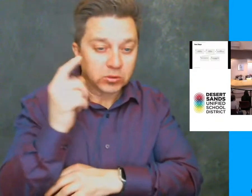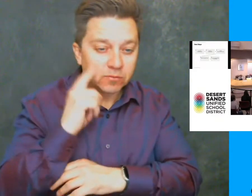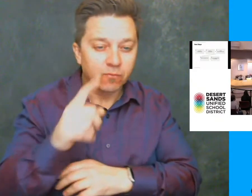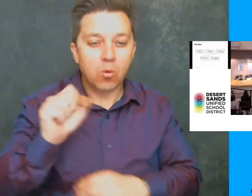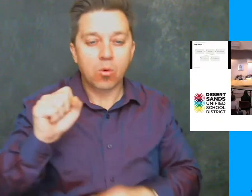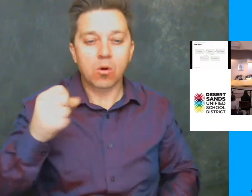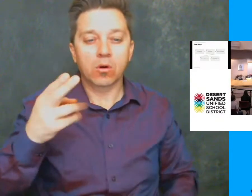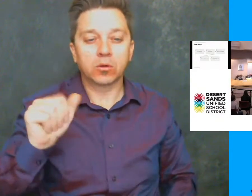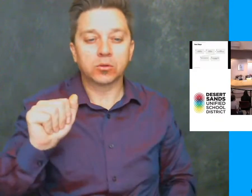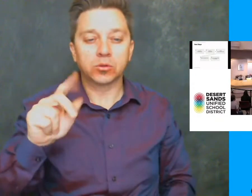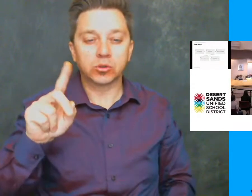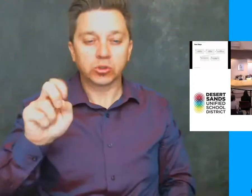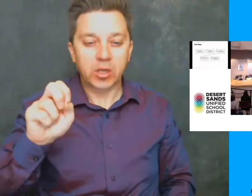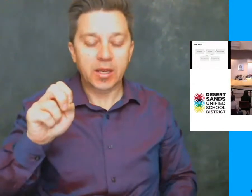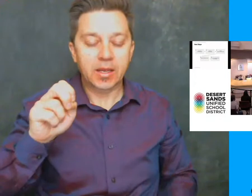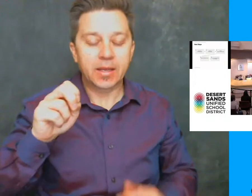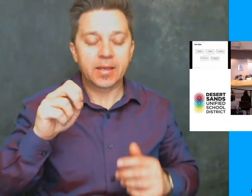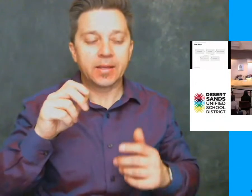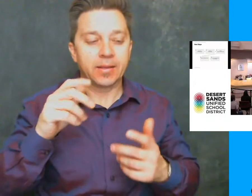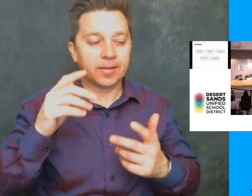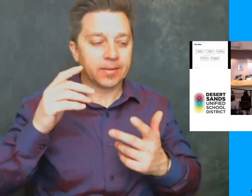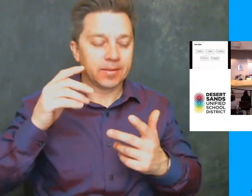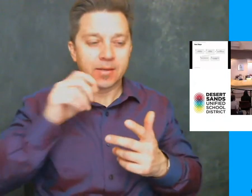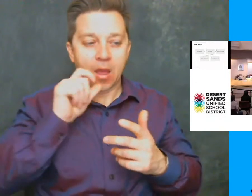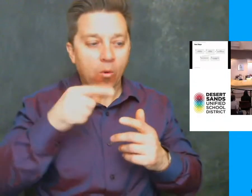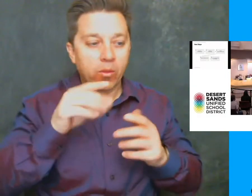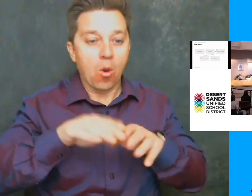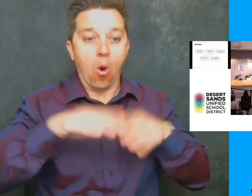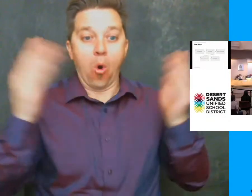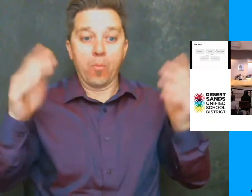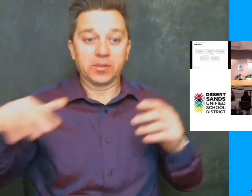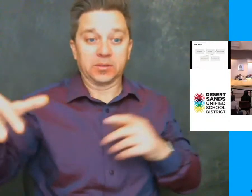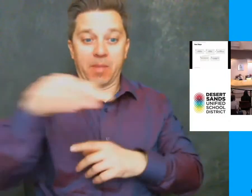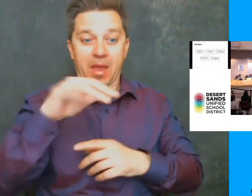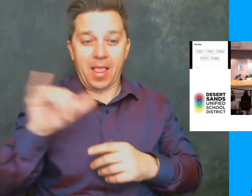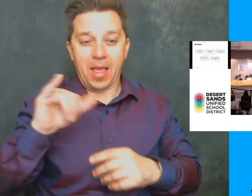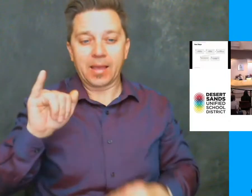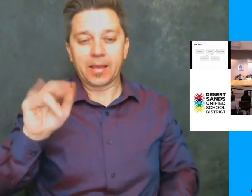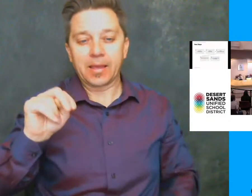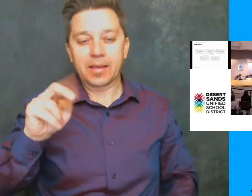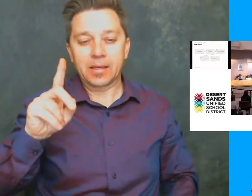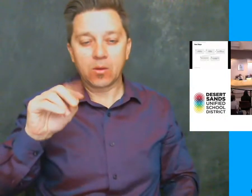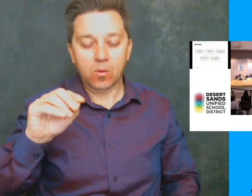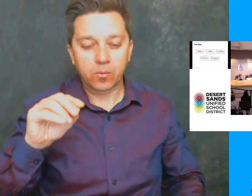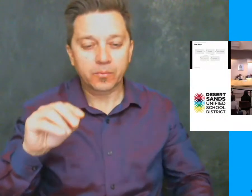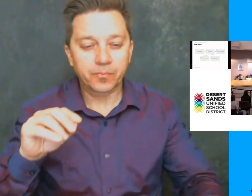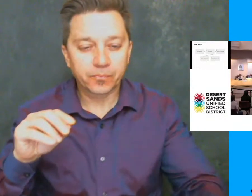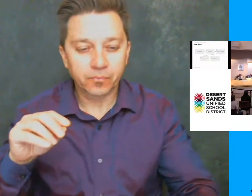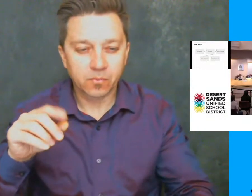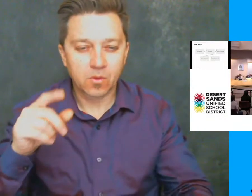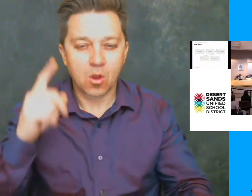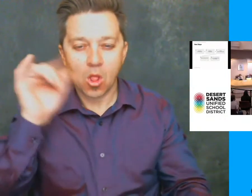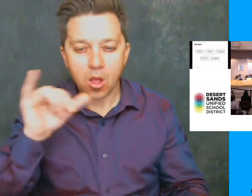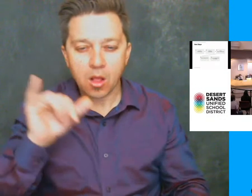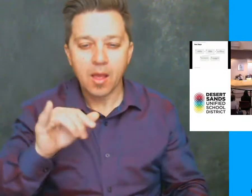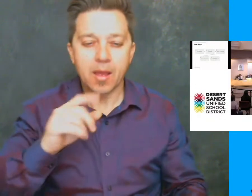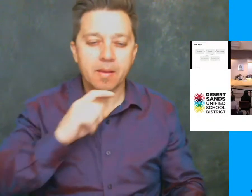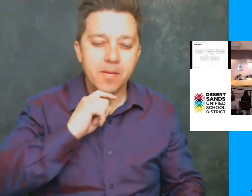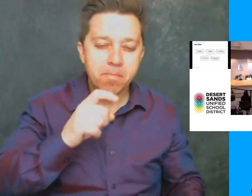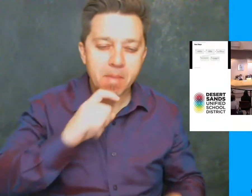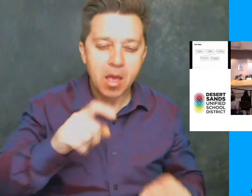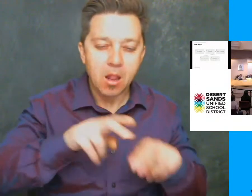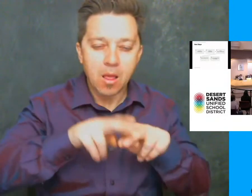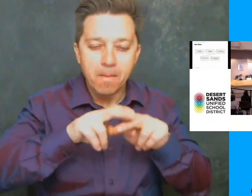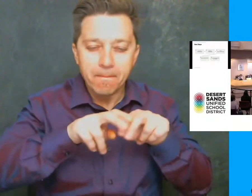shade, not just for like open spaces like Indio. I could see where, you know, they look like metal benches to me,